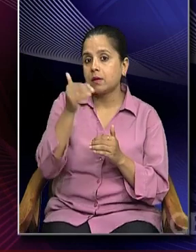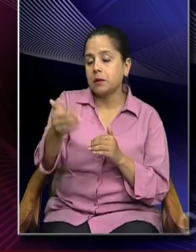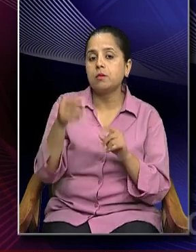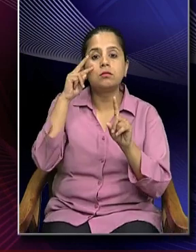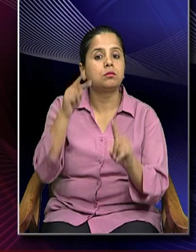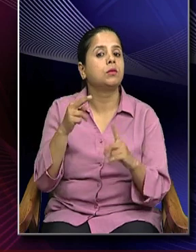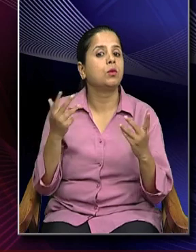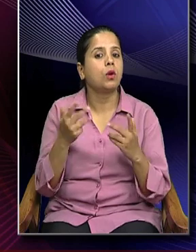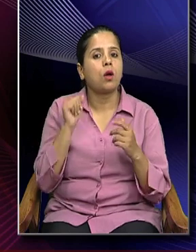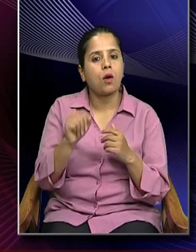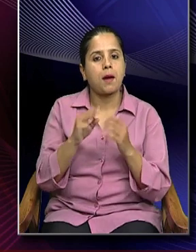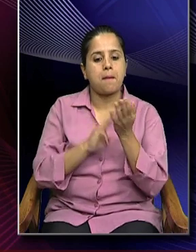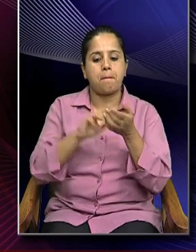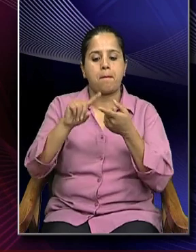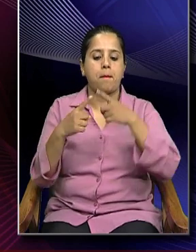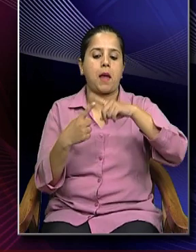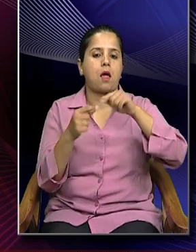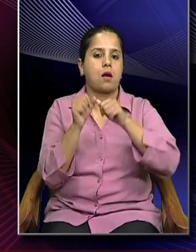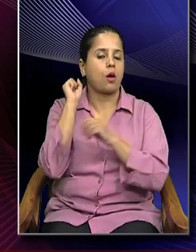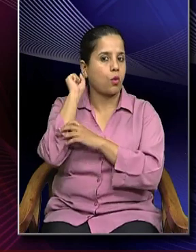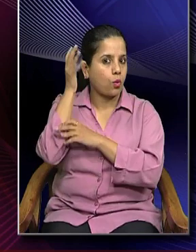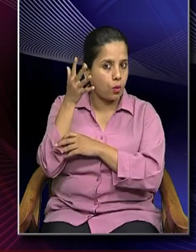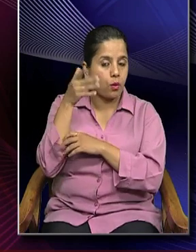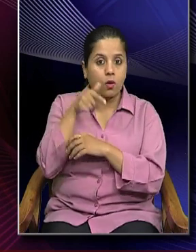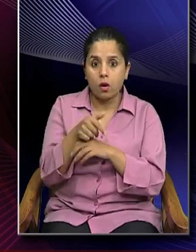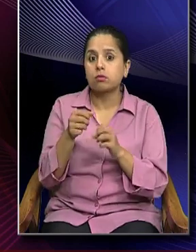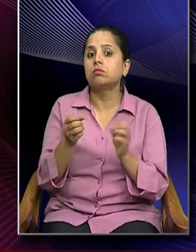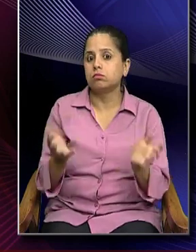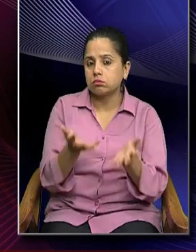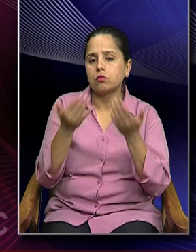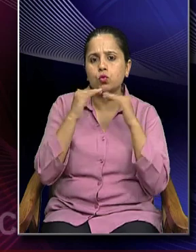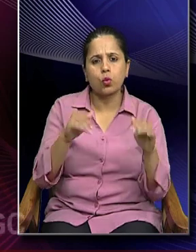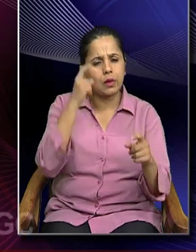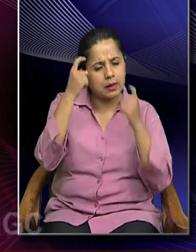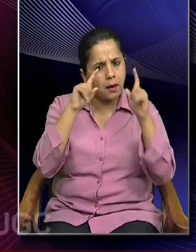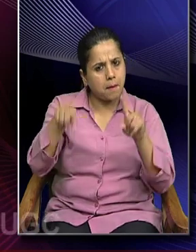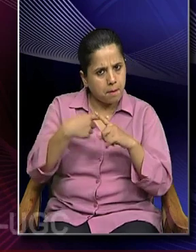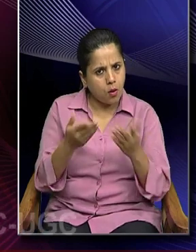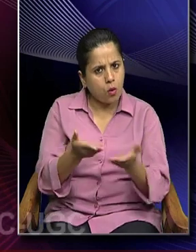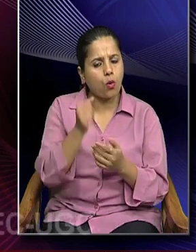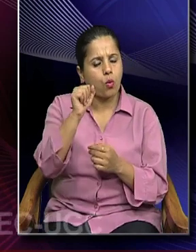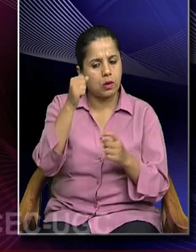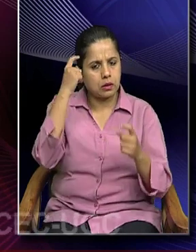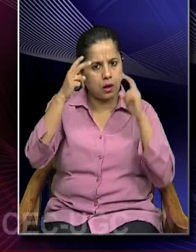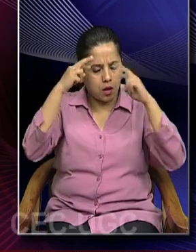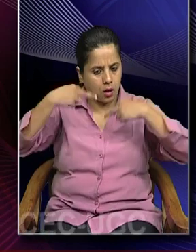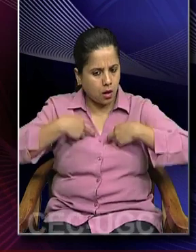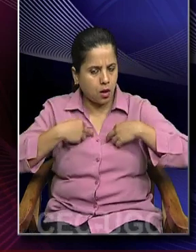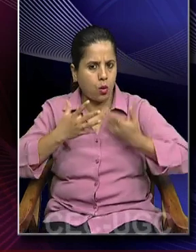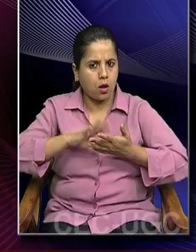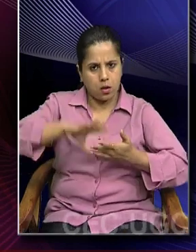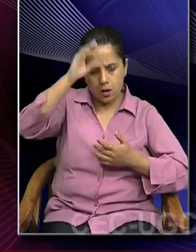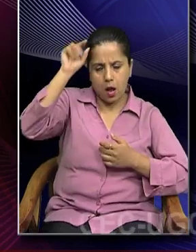aspect is your metacognition. It encourages the student to think about their thinking and the